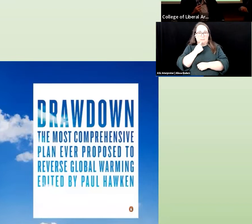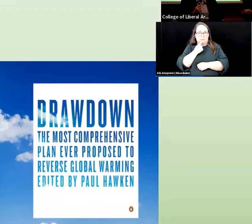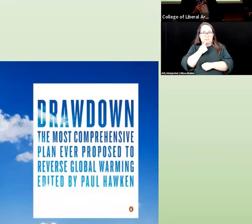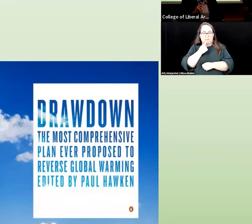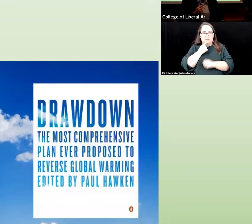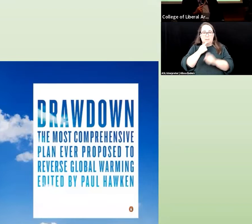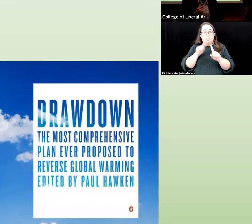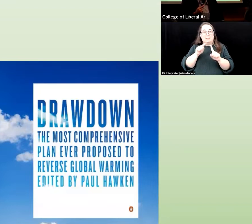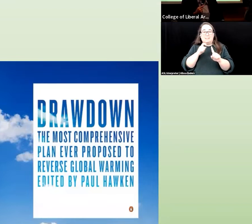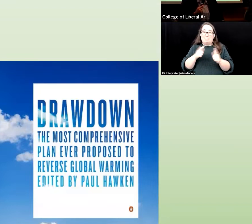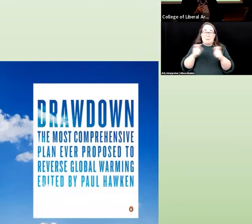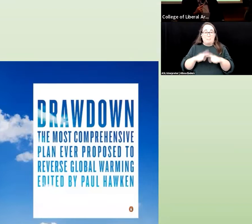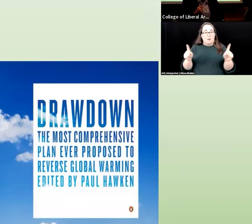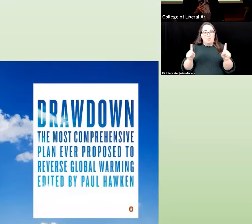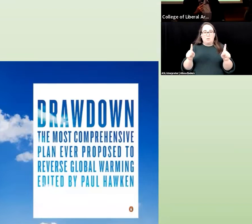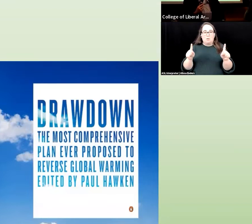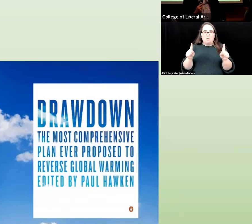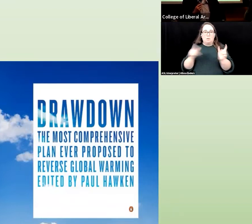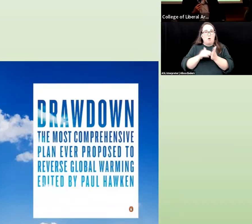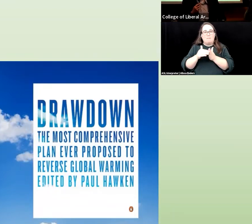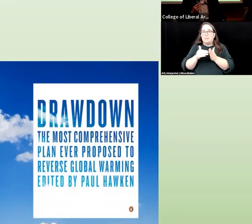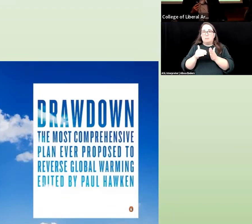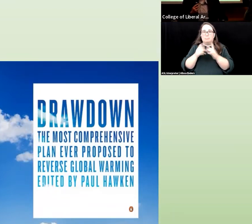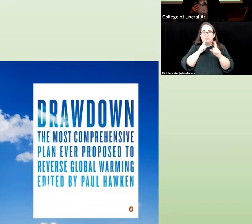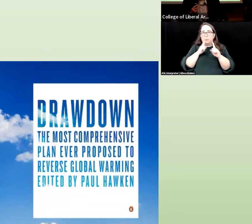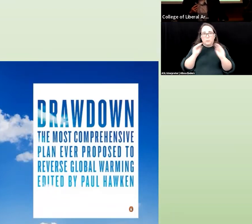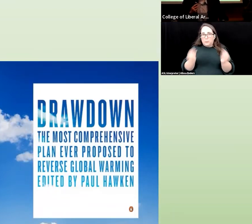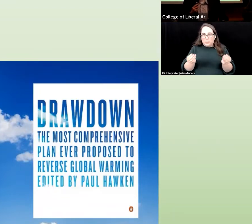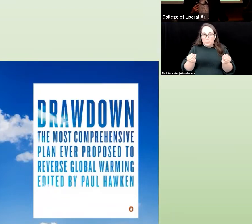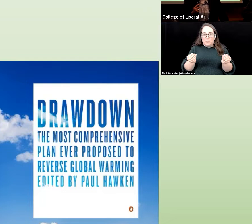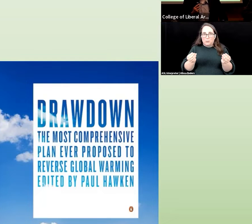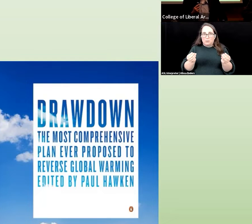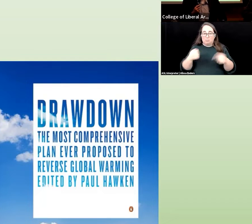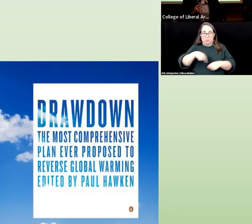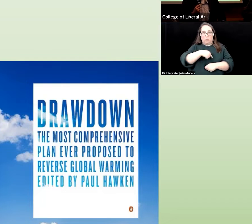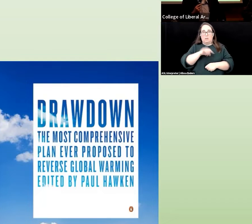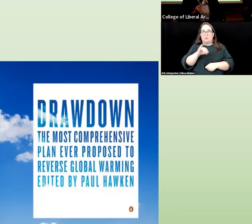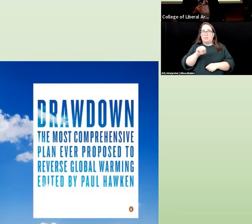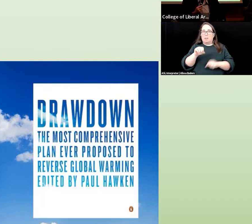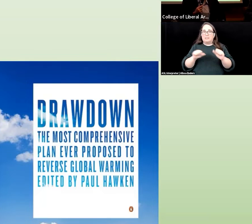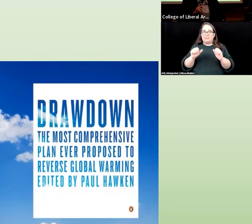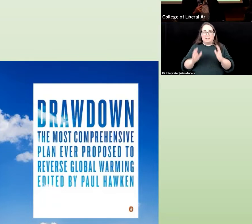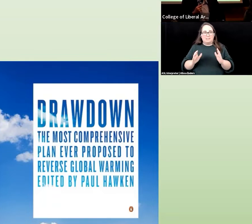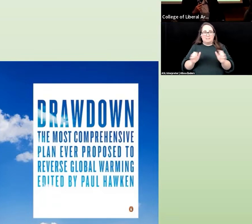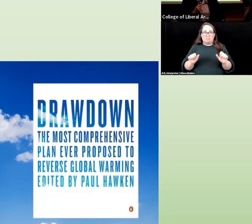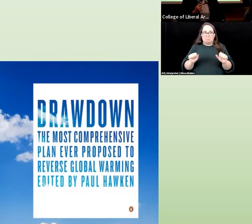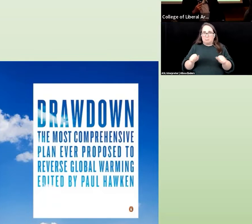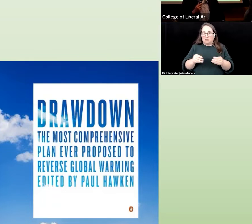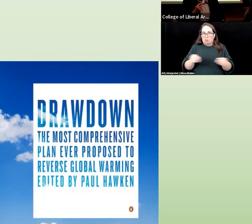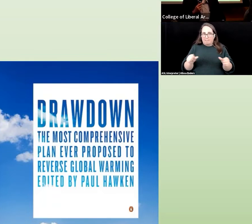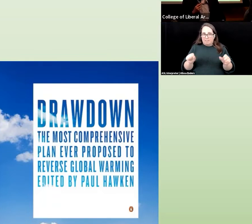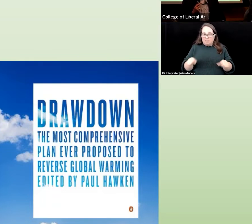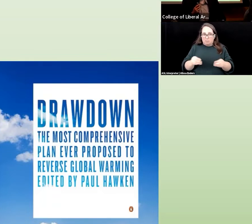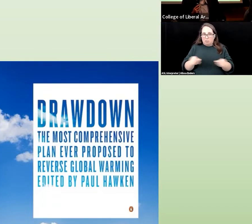is the big but that we often don't communicate as climate scientists. It's solvable. We